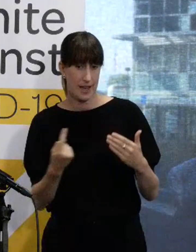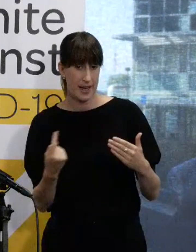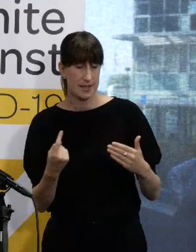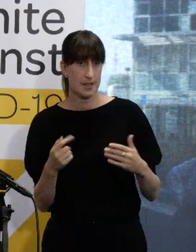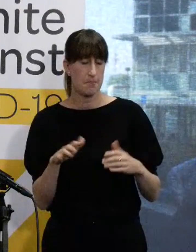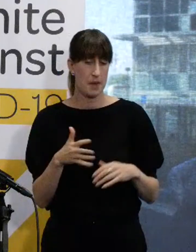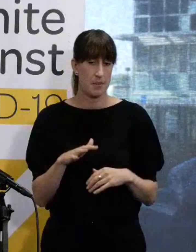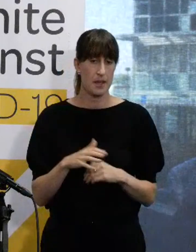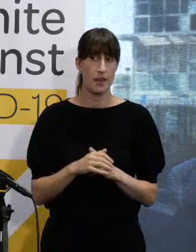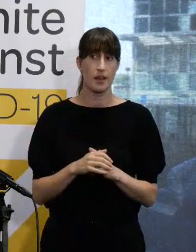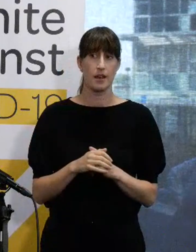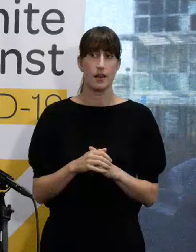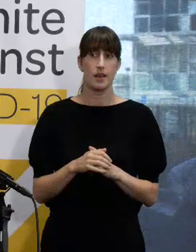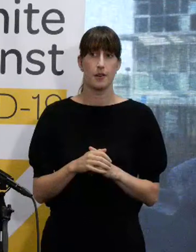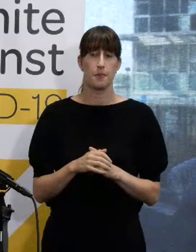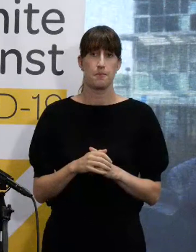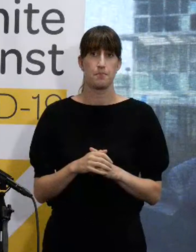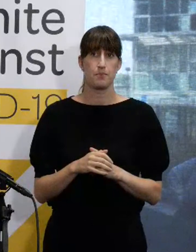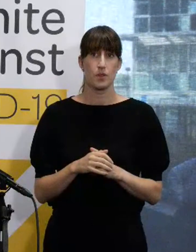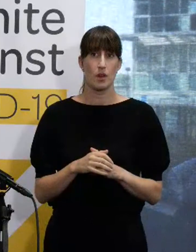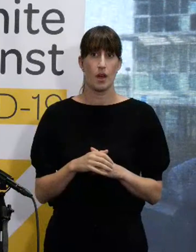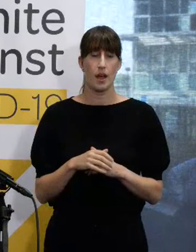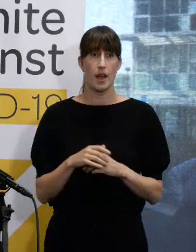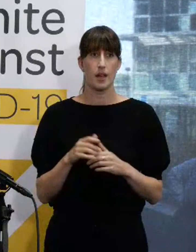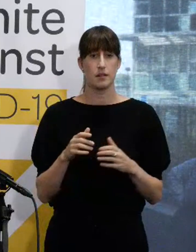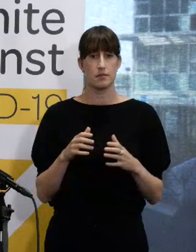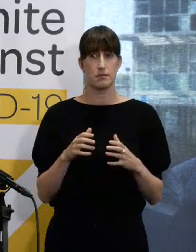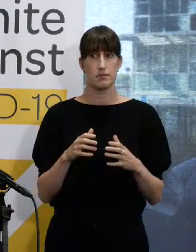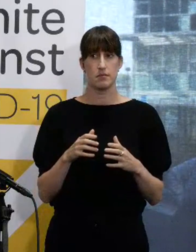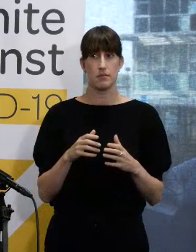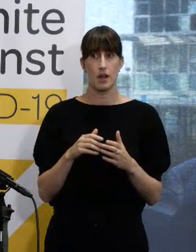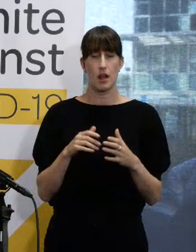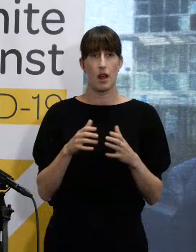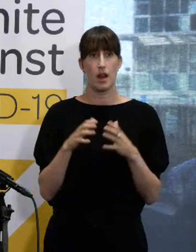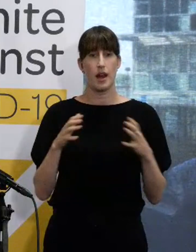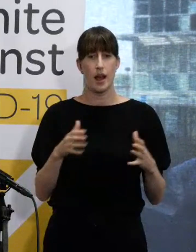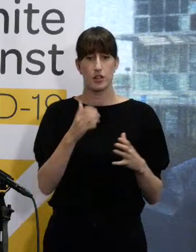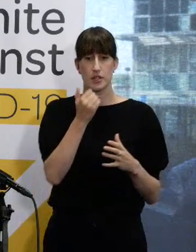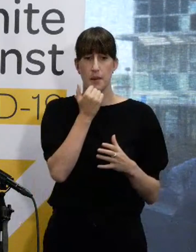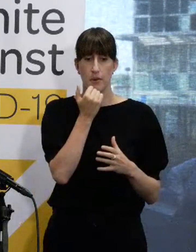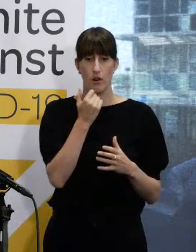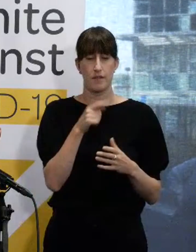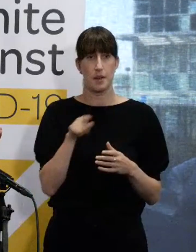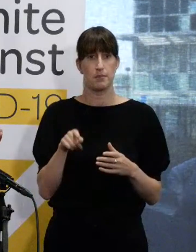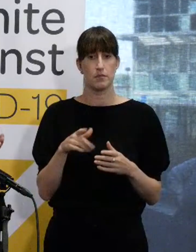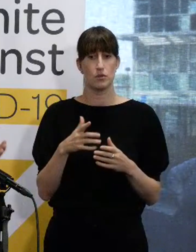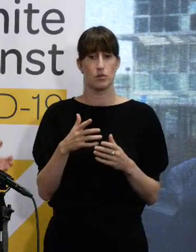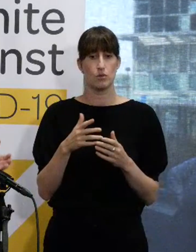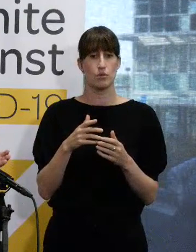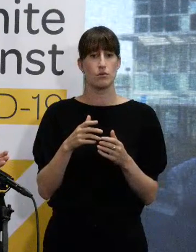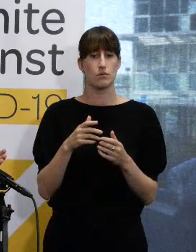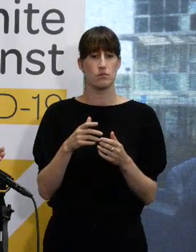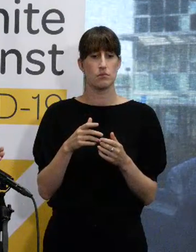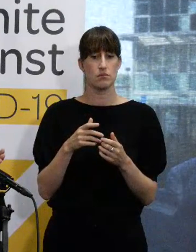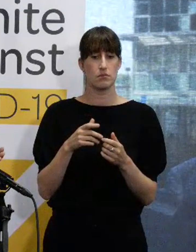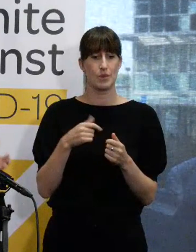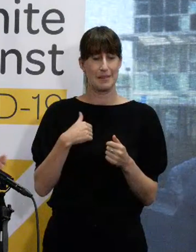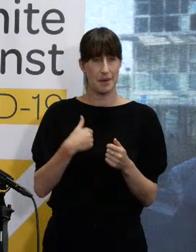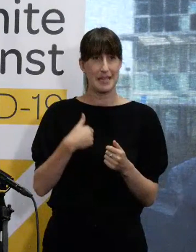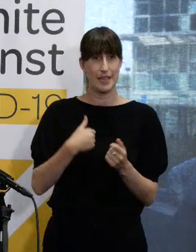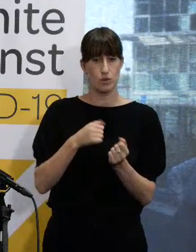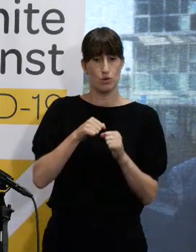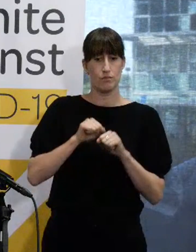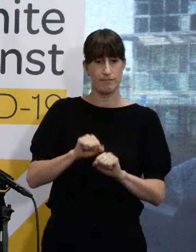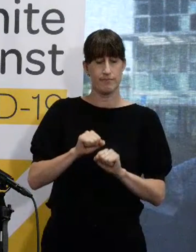to help again and reduce the risk of infection of others. As you well know, after the cases in the